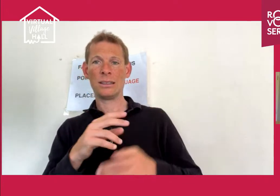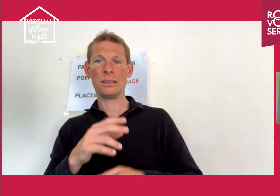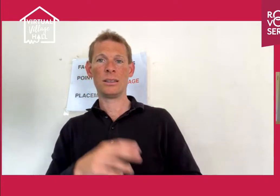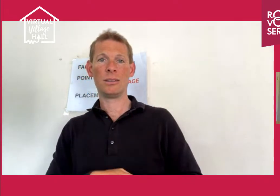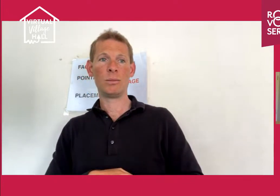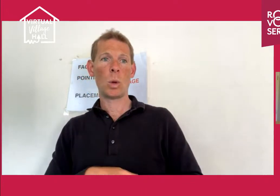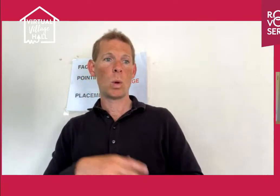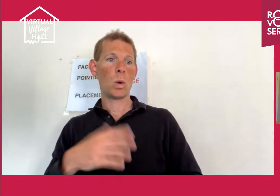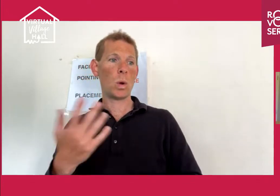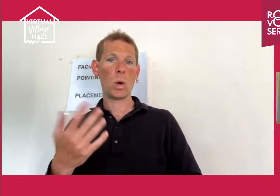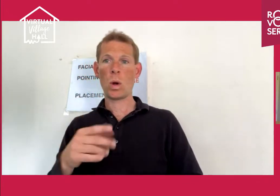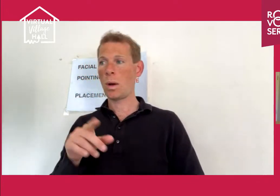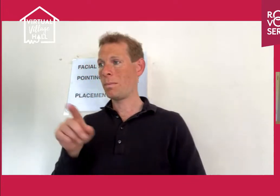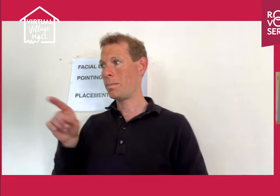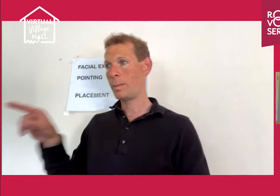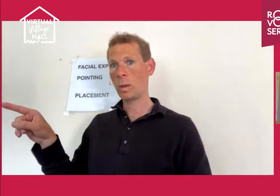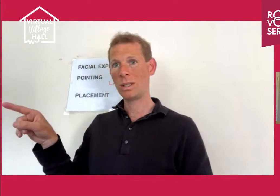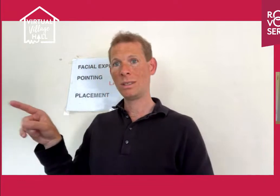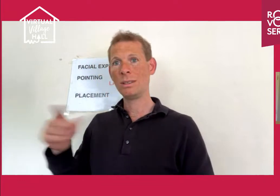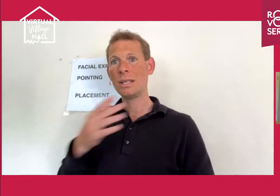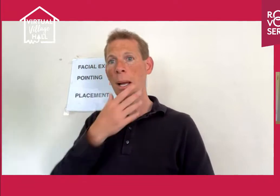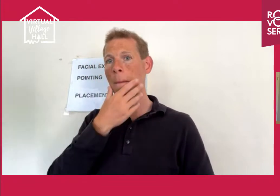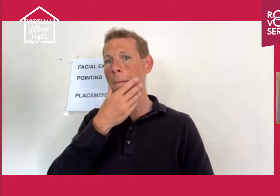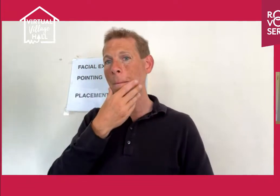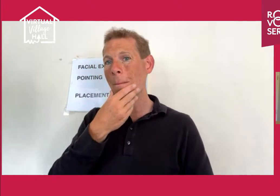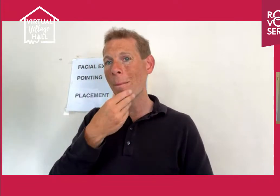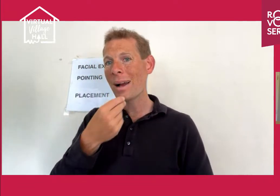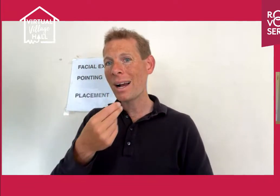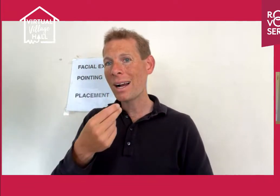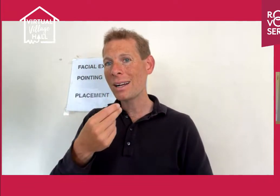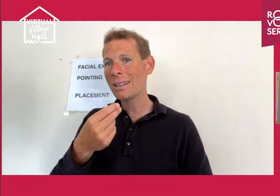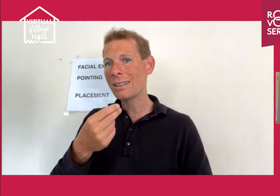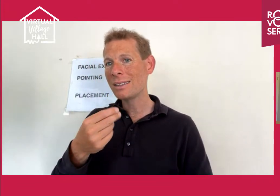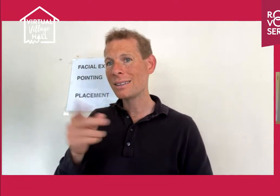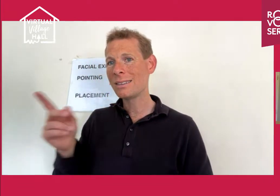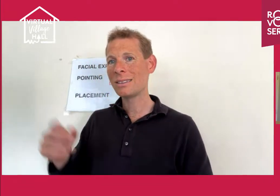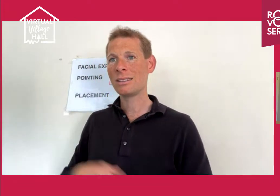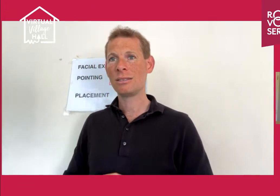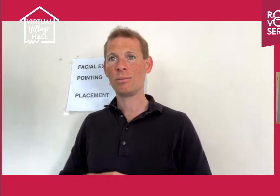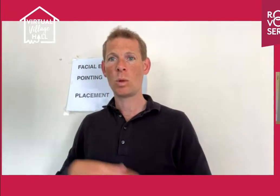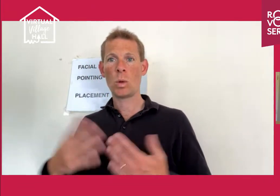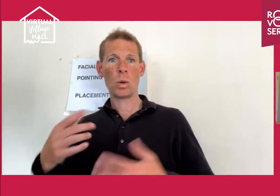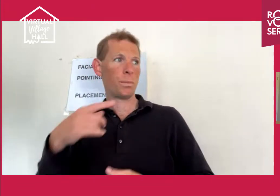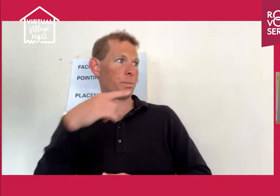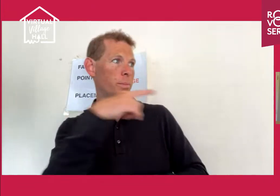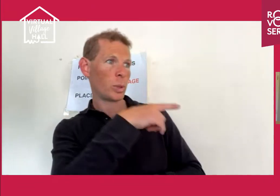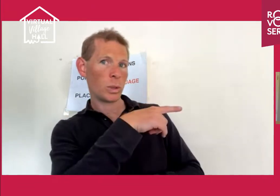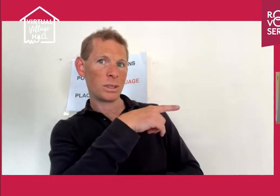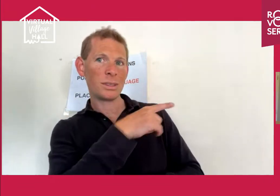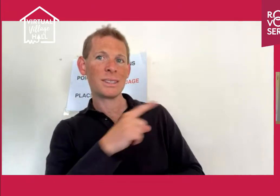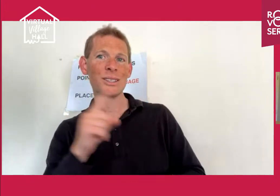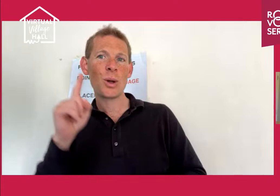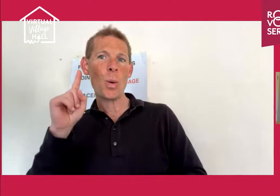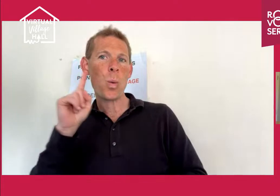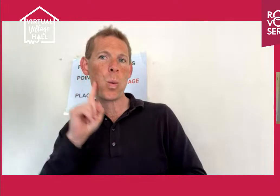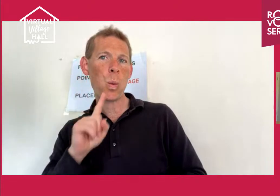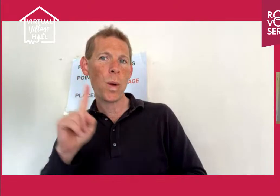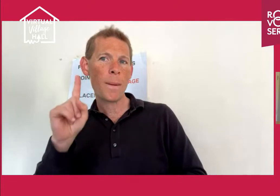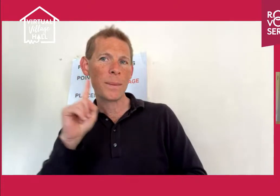for example, you want to talk about something you've watched, or a man, you're pointing to that person, or you're pointing to